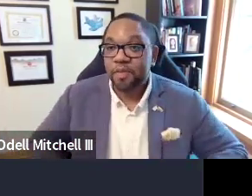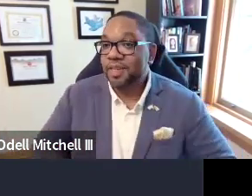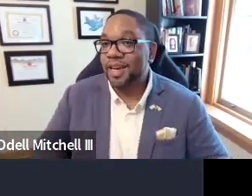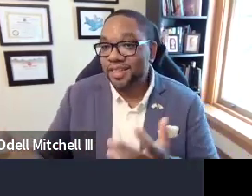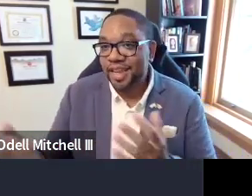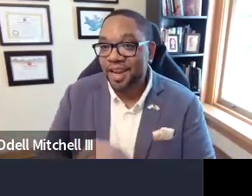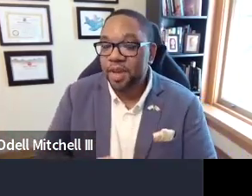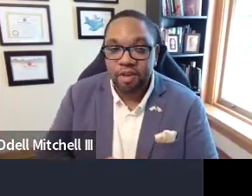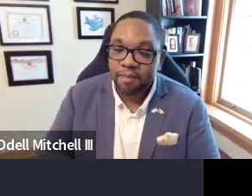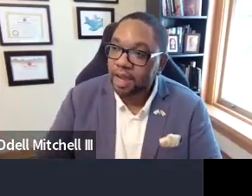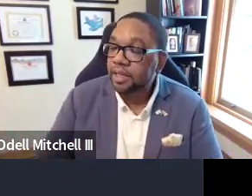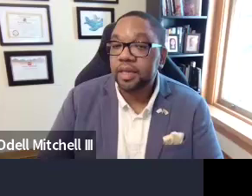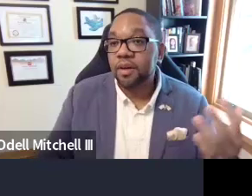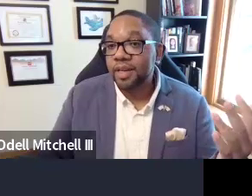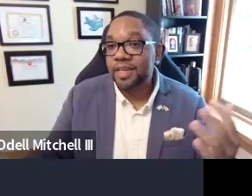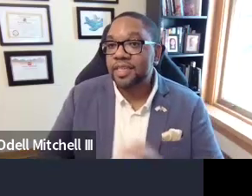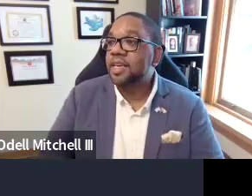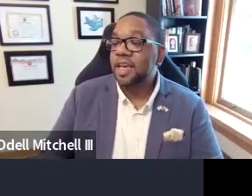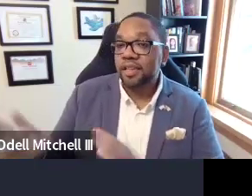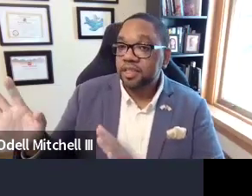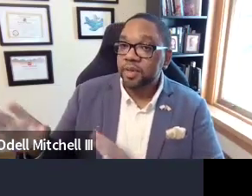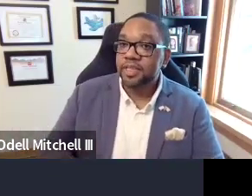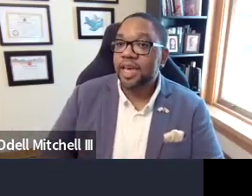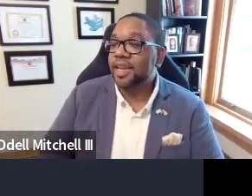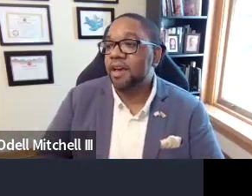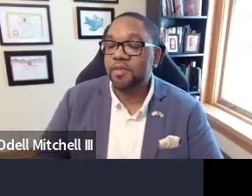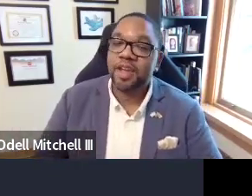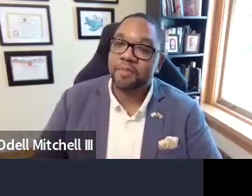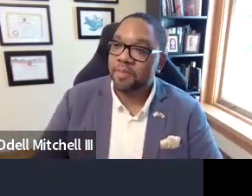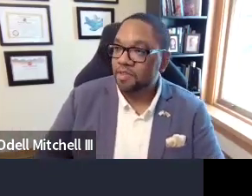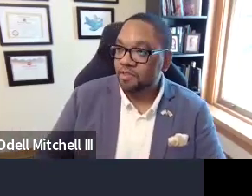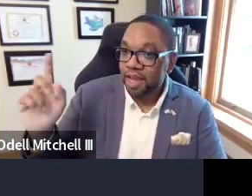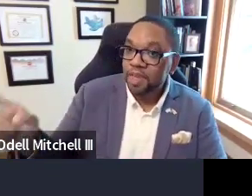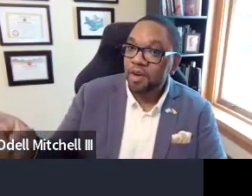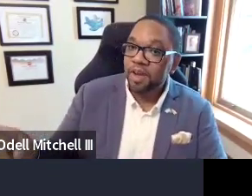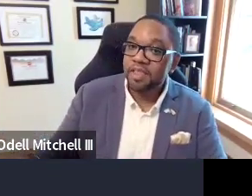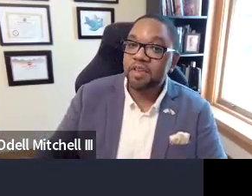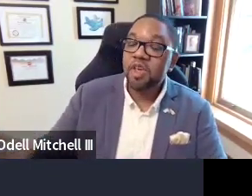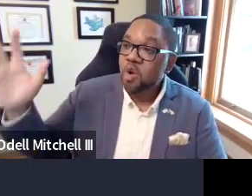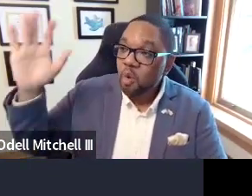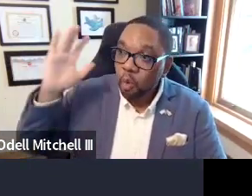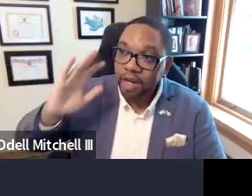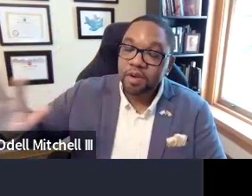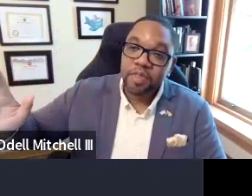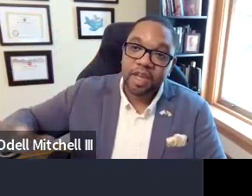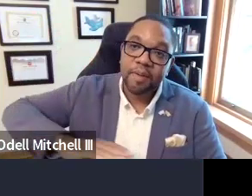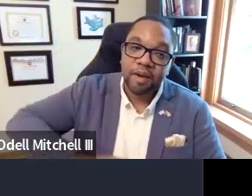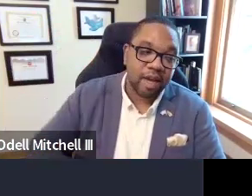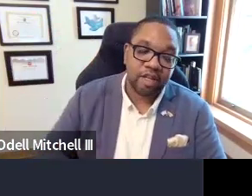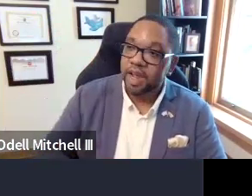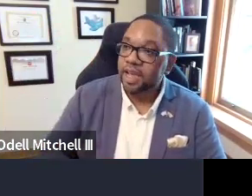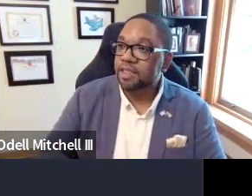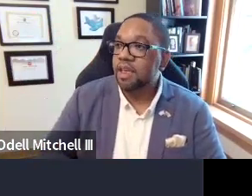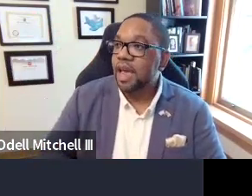If everyone does, it animates automatically. If no one does it, it looks pretty static and I'll have to make up some answers. But I'm curious, when you're thinking